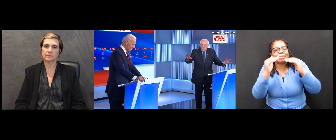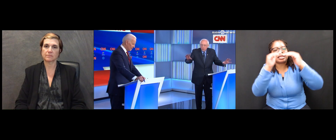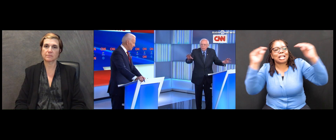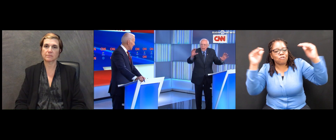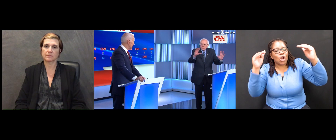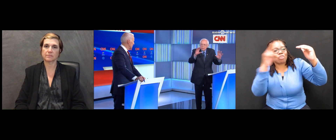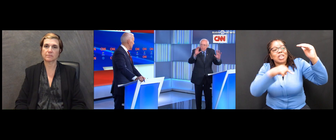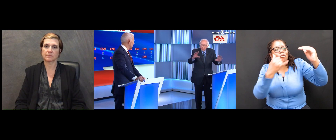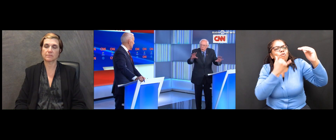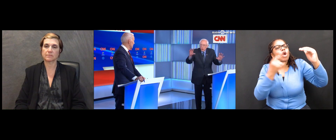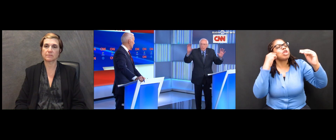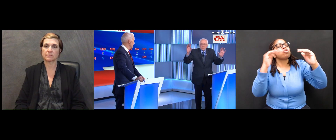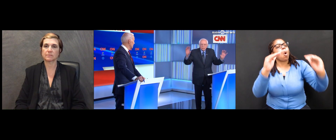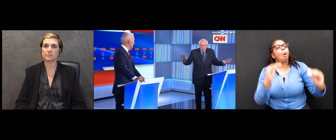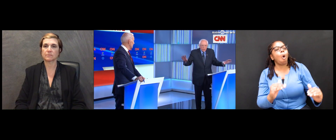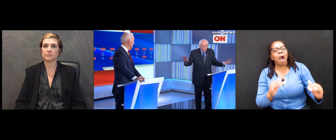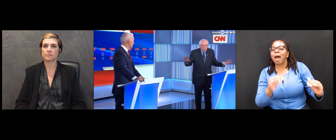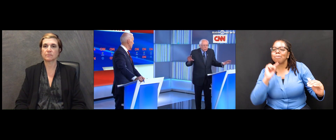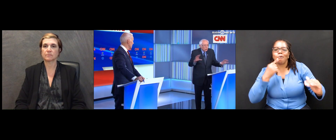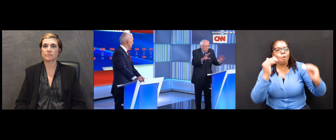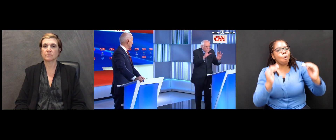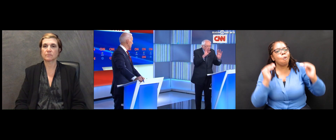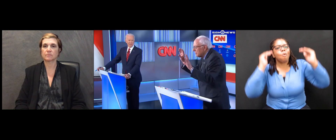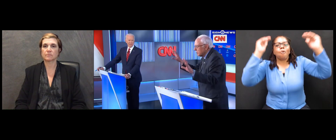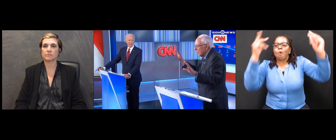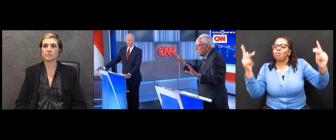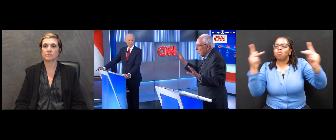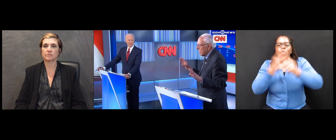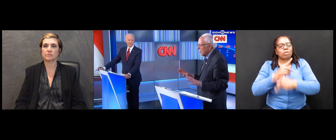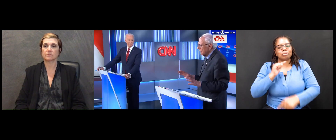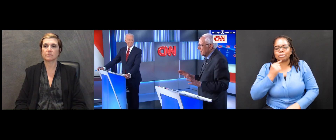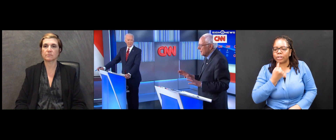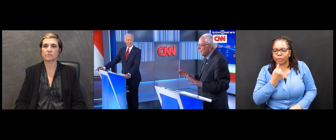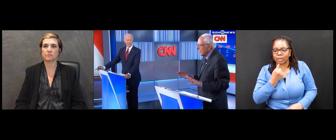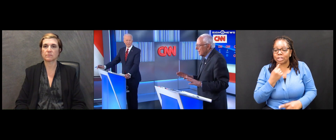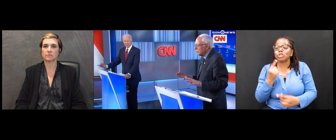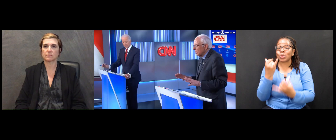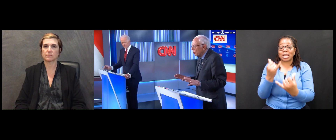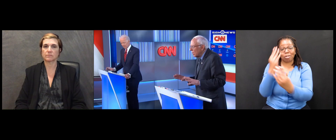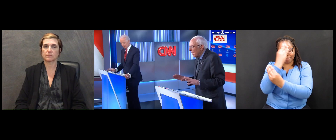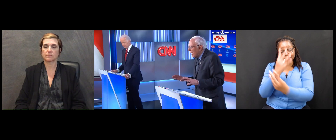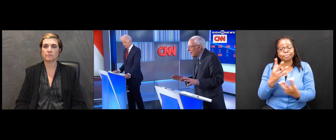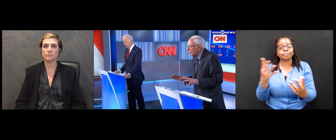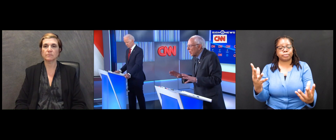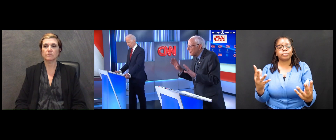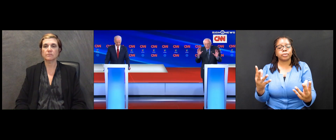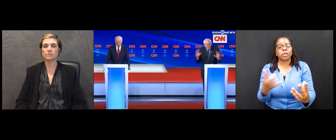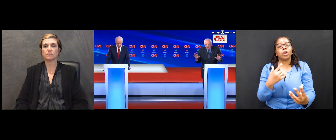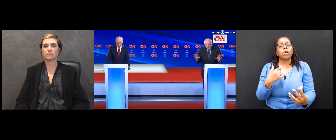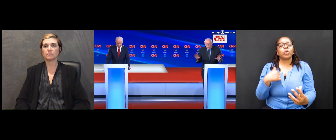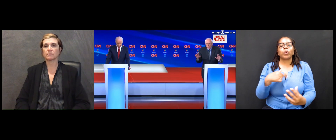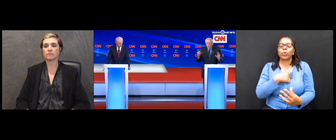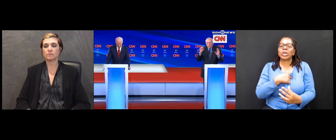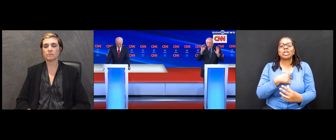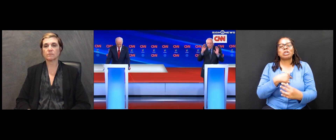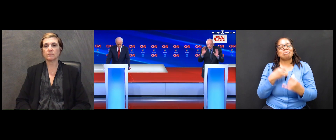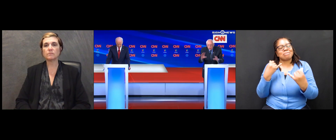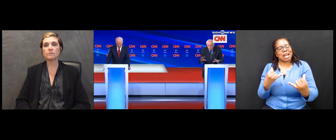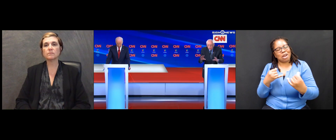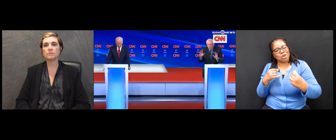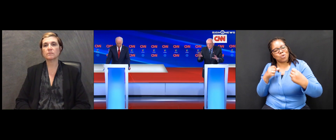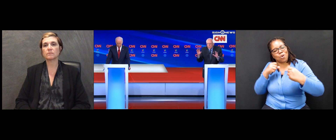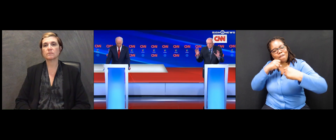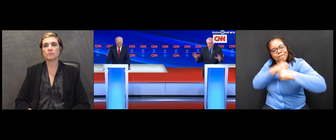wrong. The problem is more severe. So all that I'm saying right here is that we are fighting for